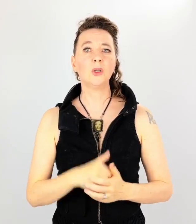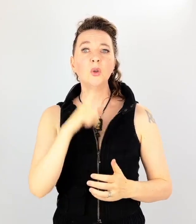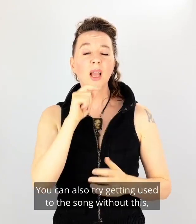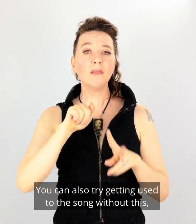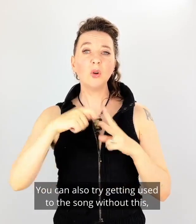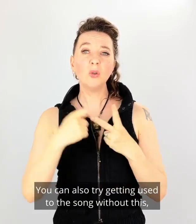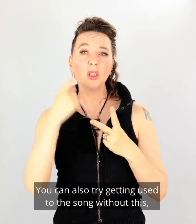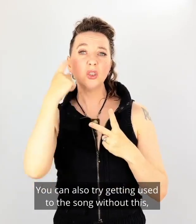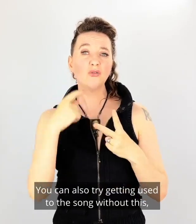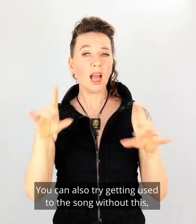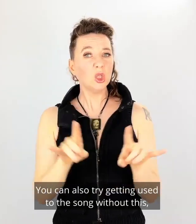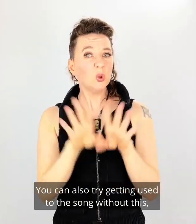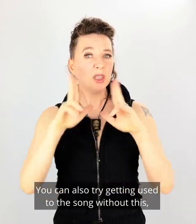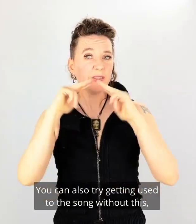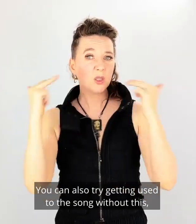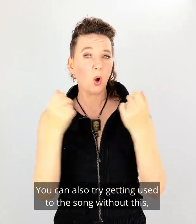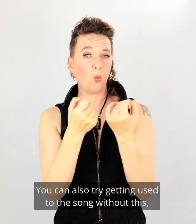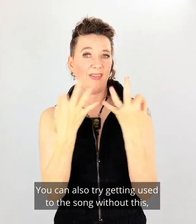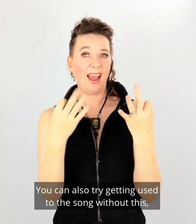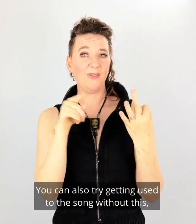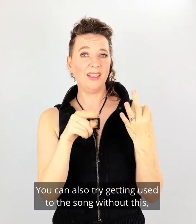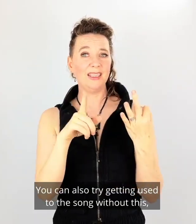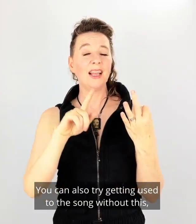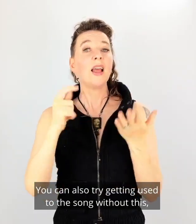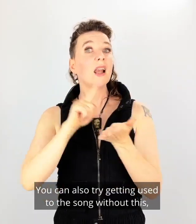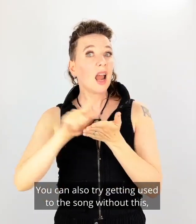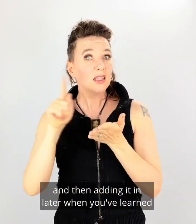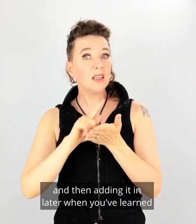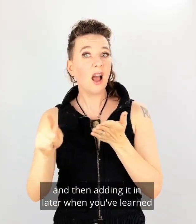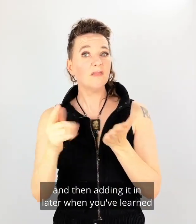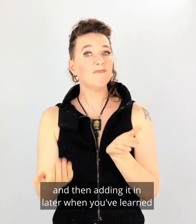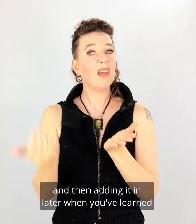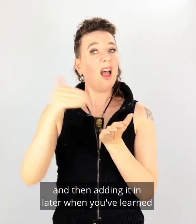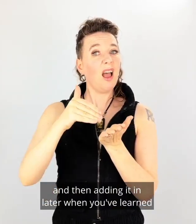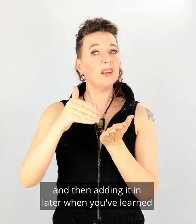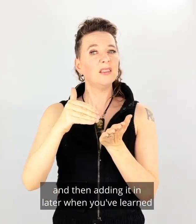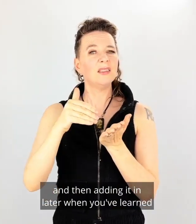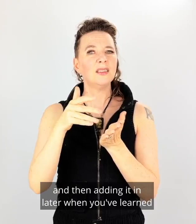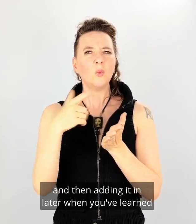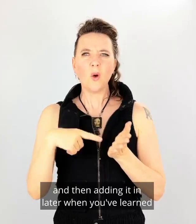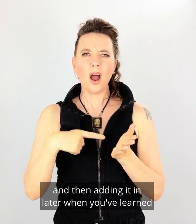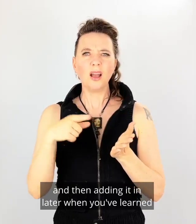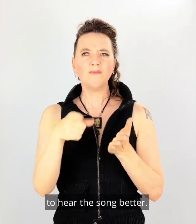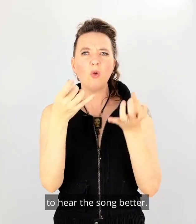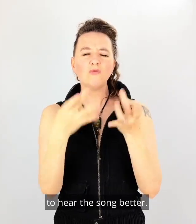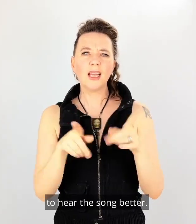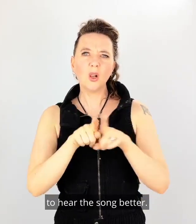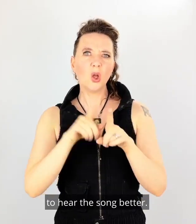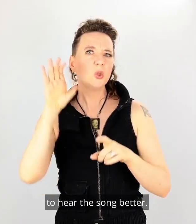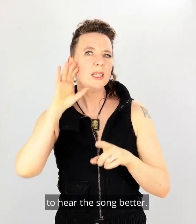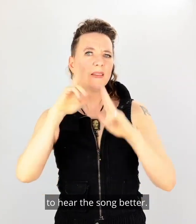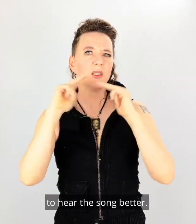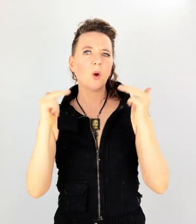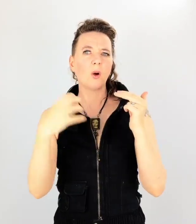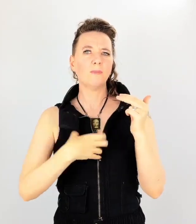You can also try getting used to the song without this, and then adding it in later when you've learnt to hear the song better.